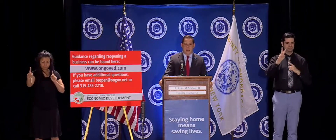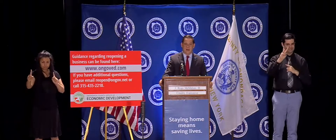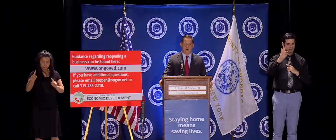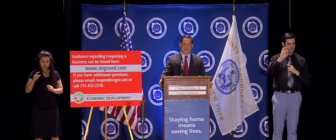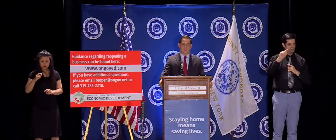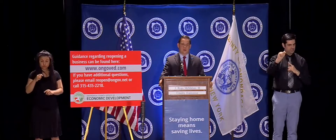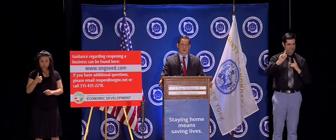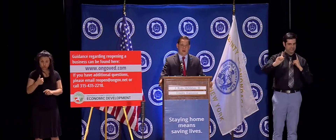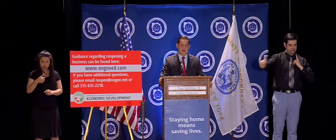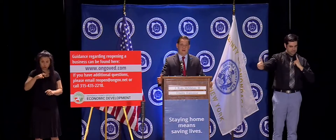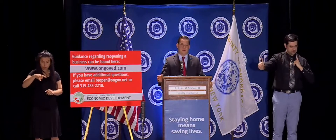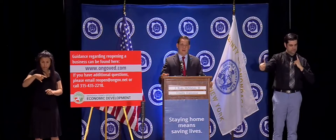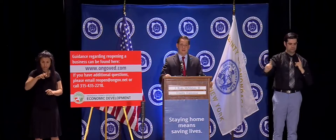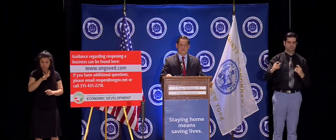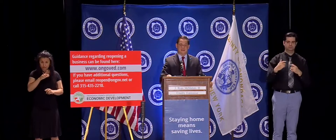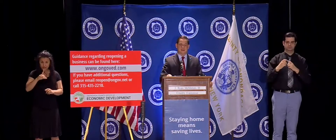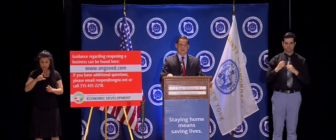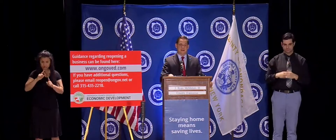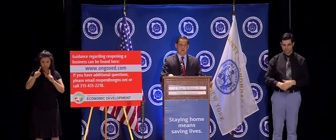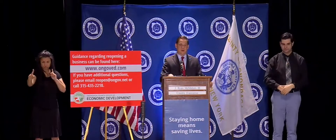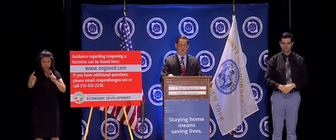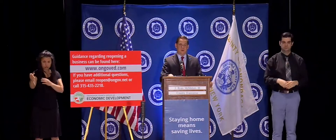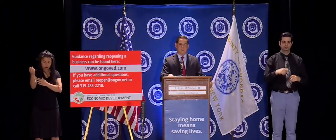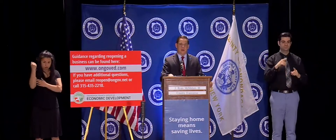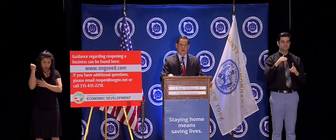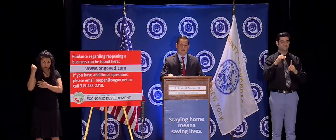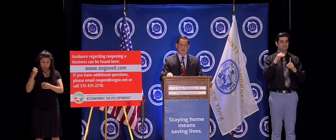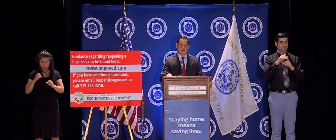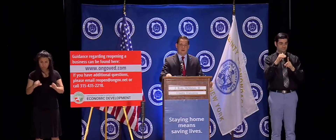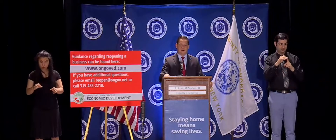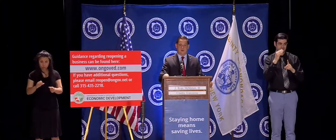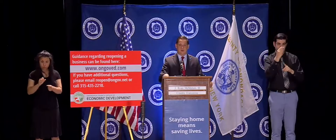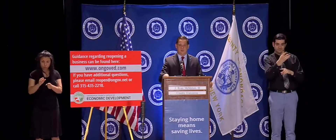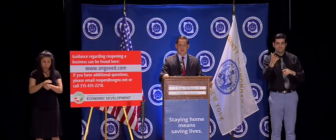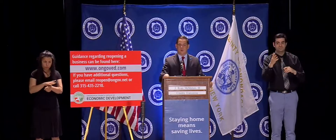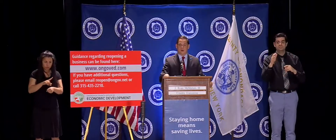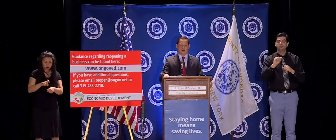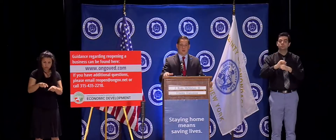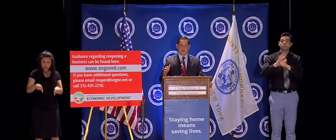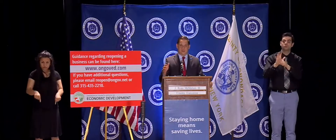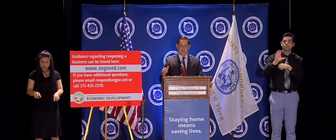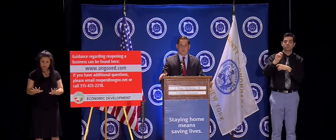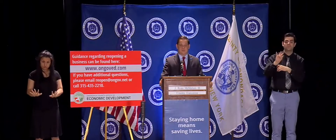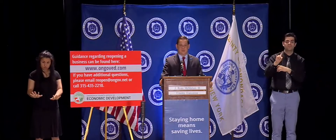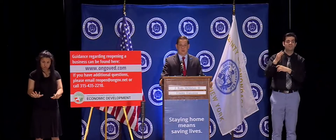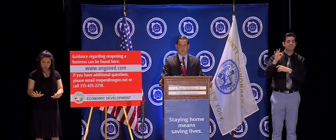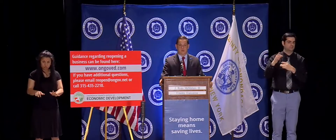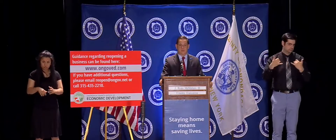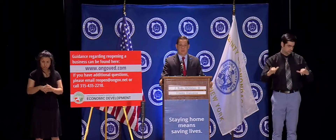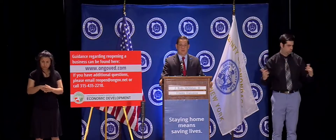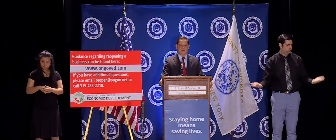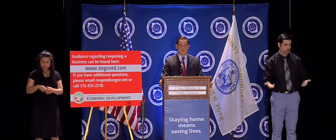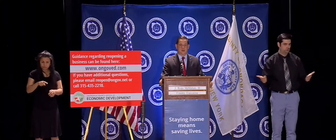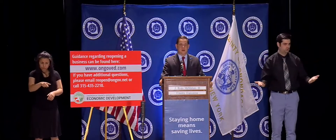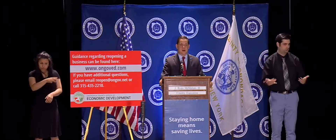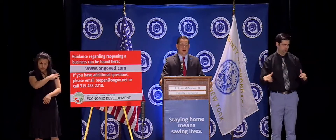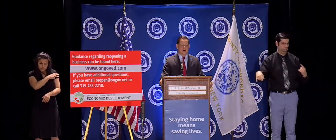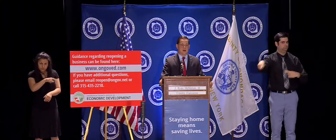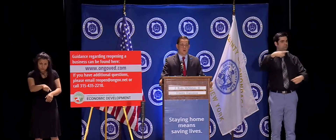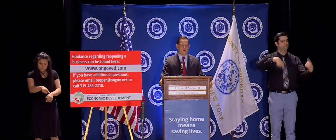a reminder that the virus is still here, and it's here in individuals that you wouldn't think are sick. So please remember